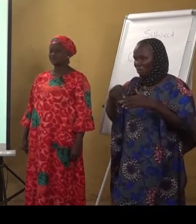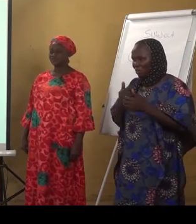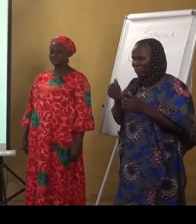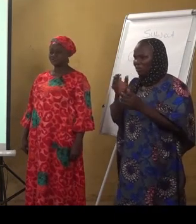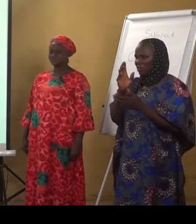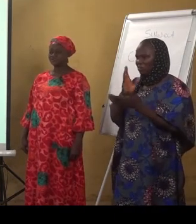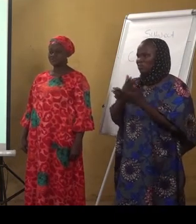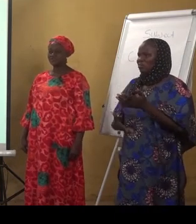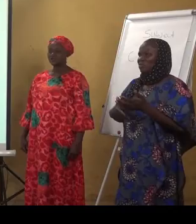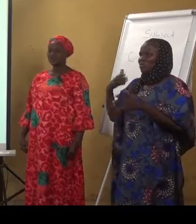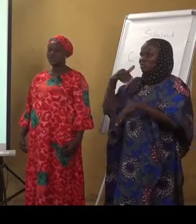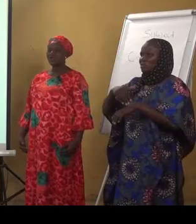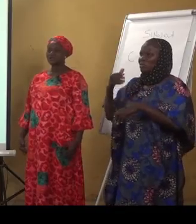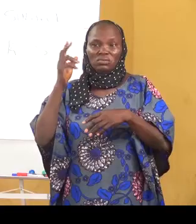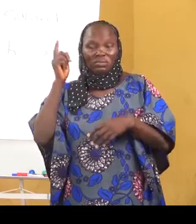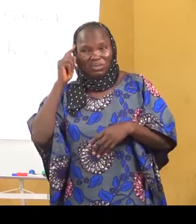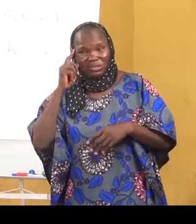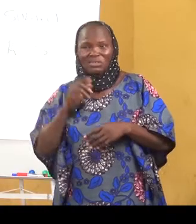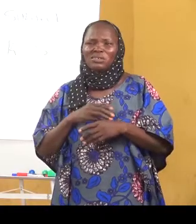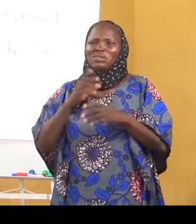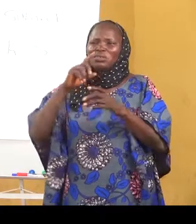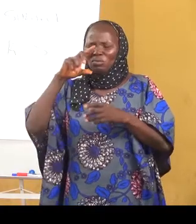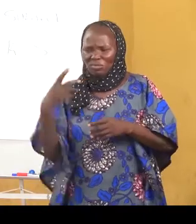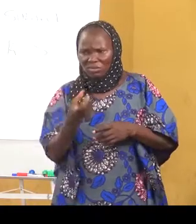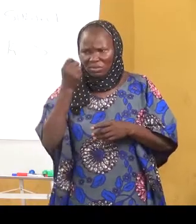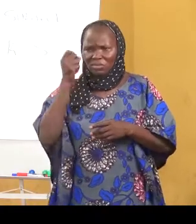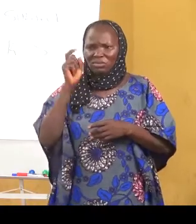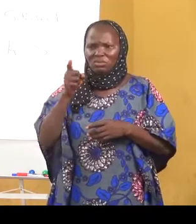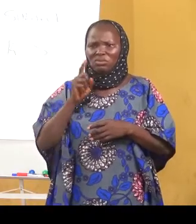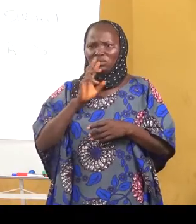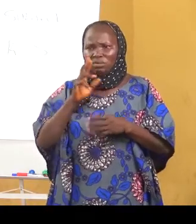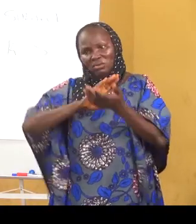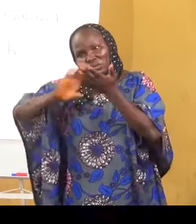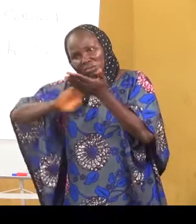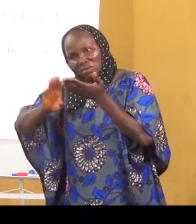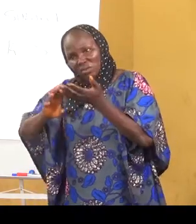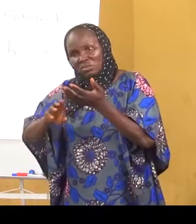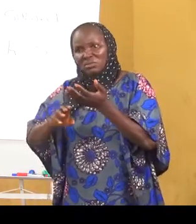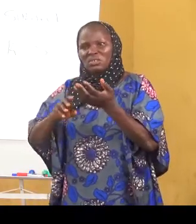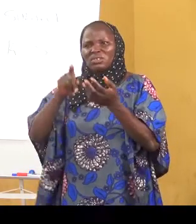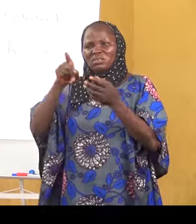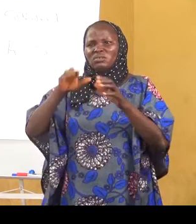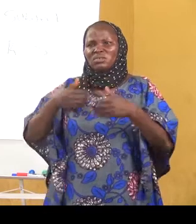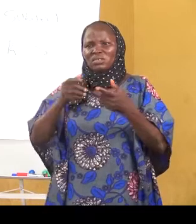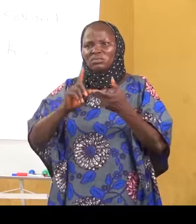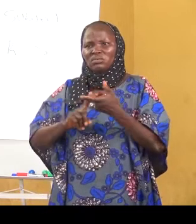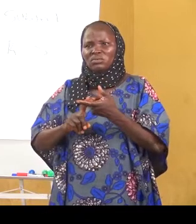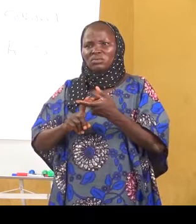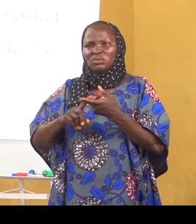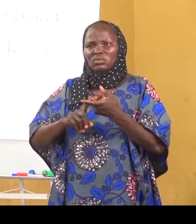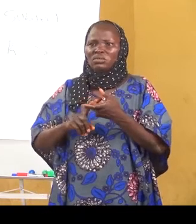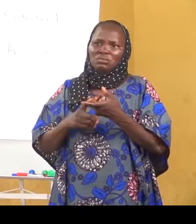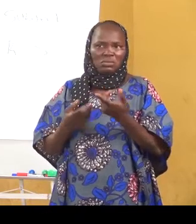disciple of the Lord Jesus Christ. So once you have forgiven, reconciliation should be there. You should be able to